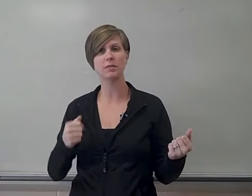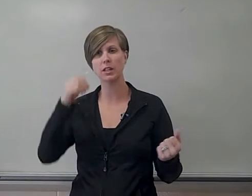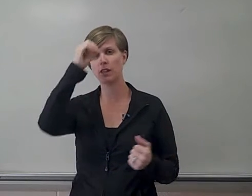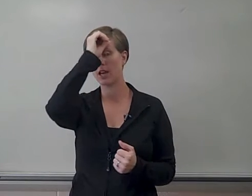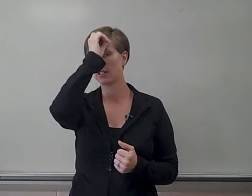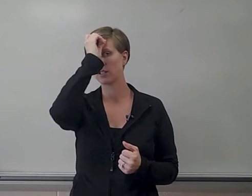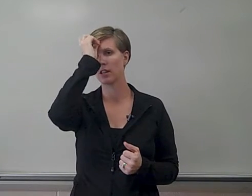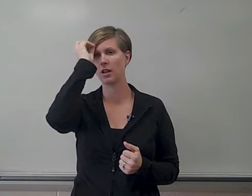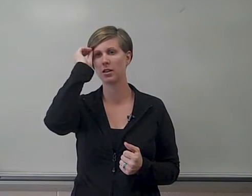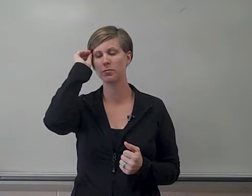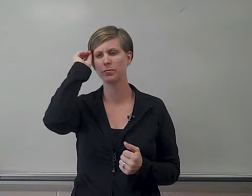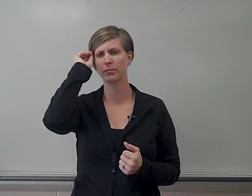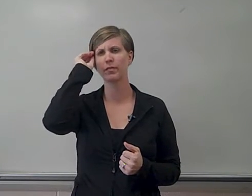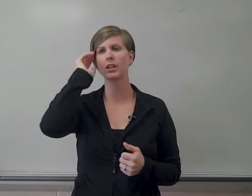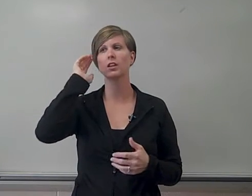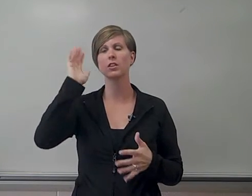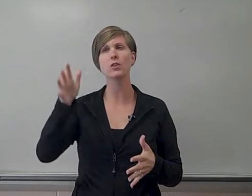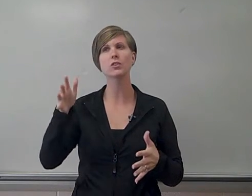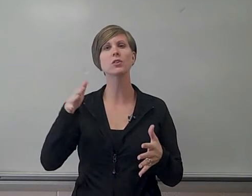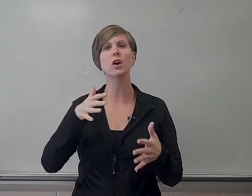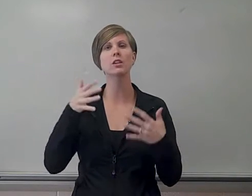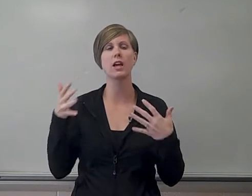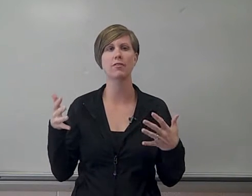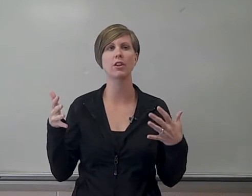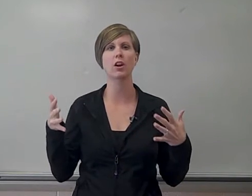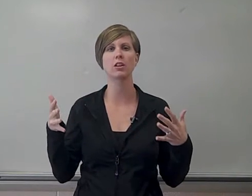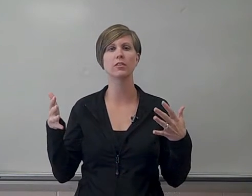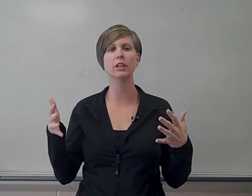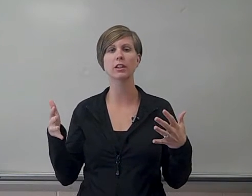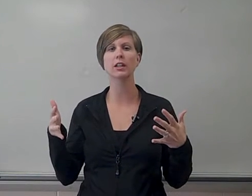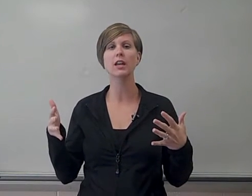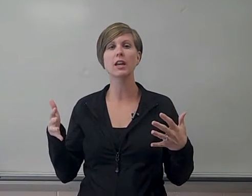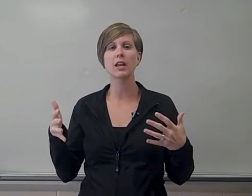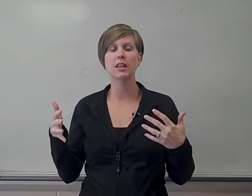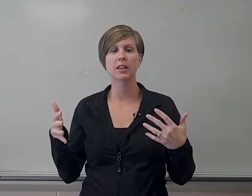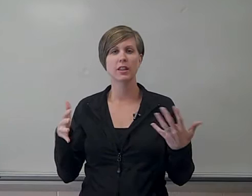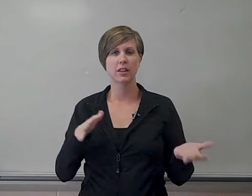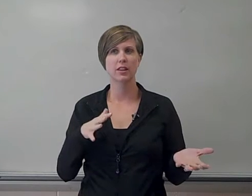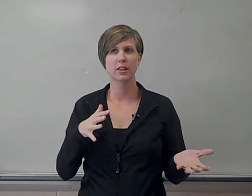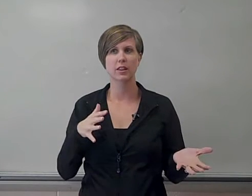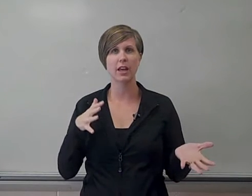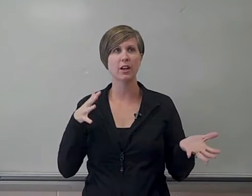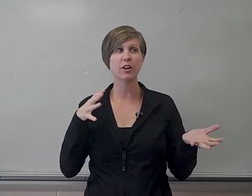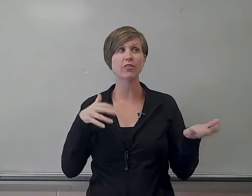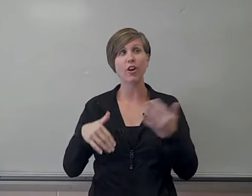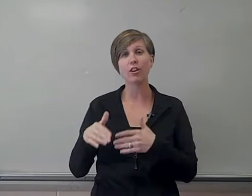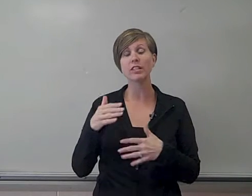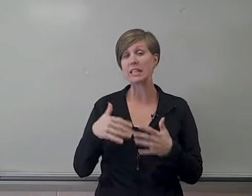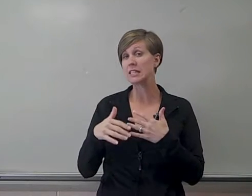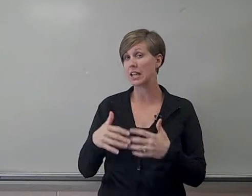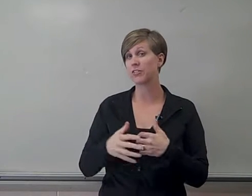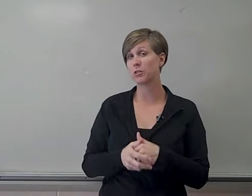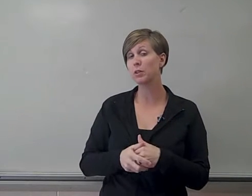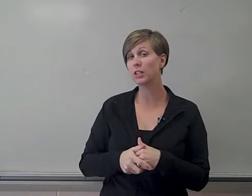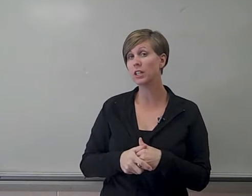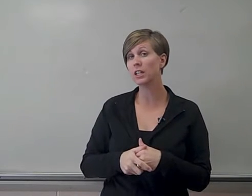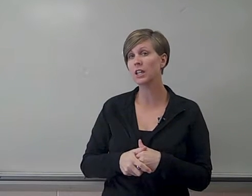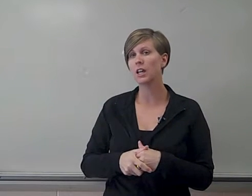something that those who are deaf and hard of hearing that are involved in the deaf community,